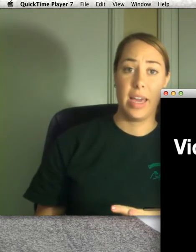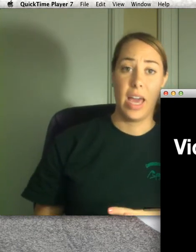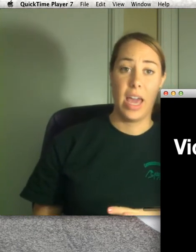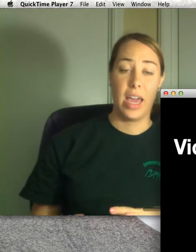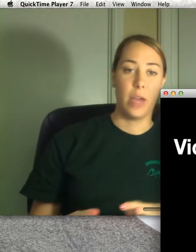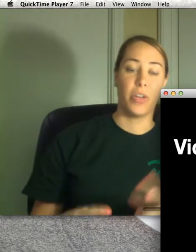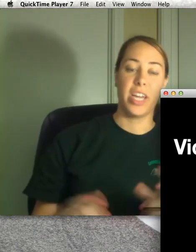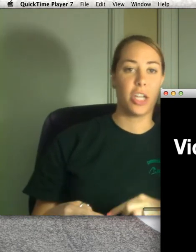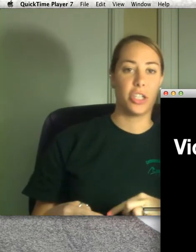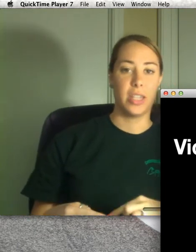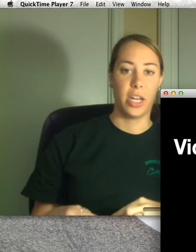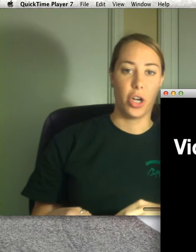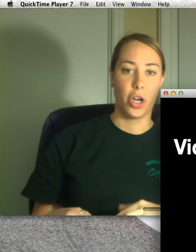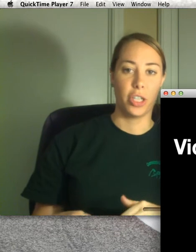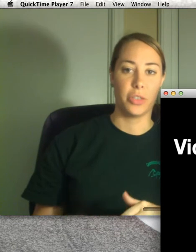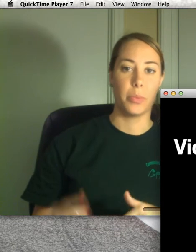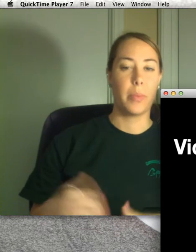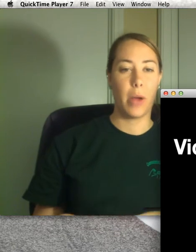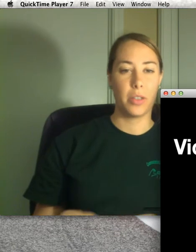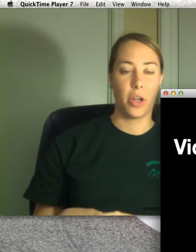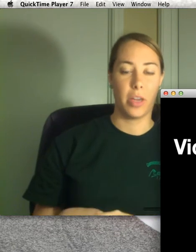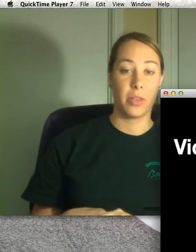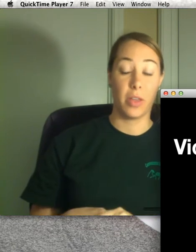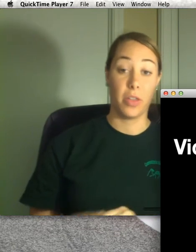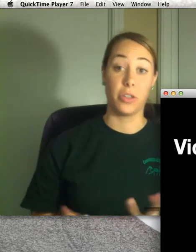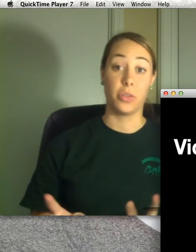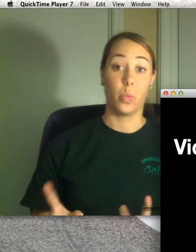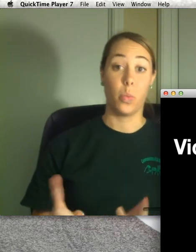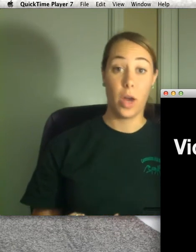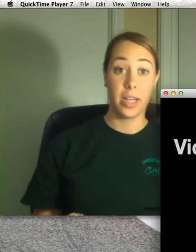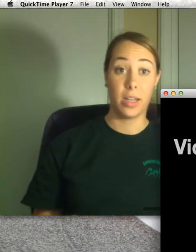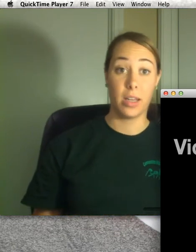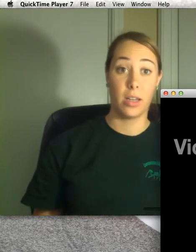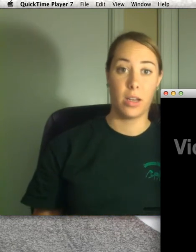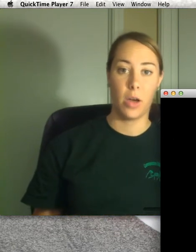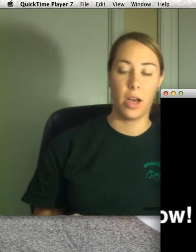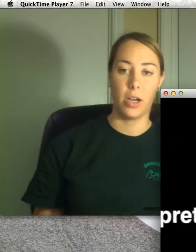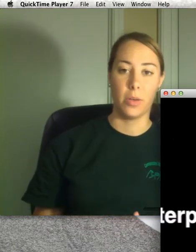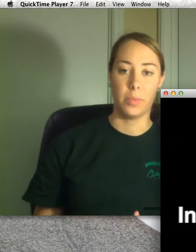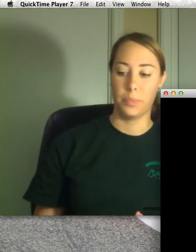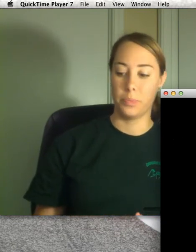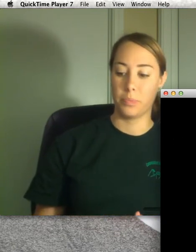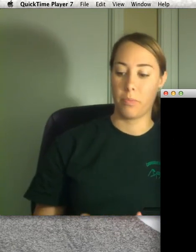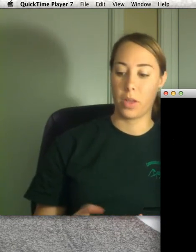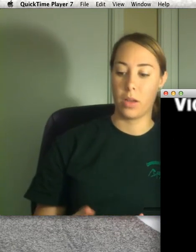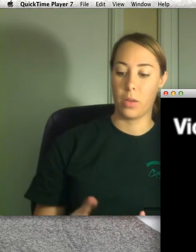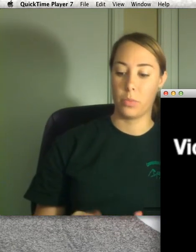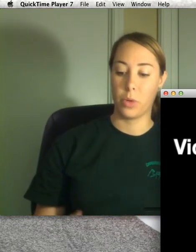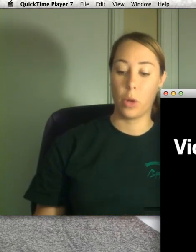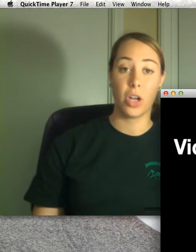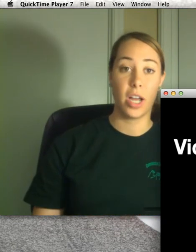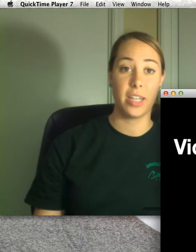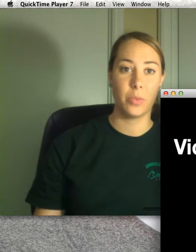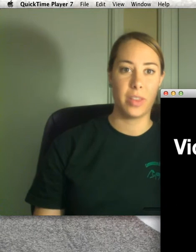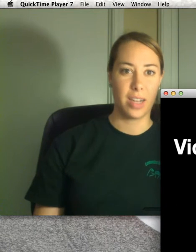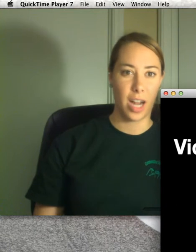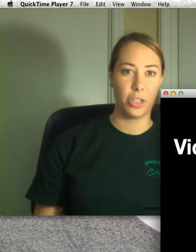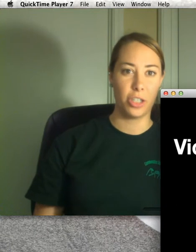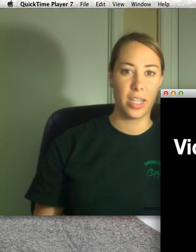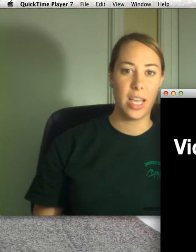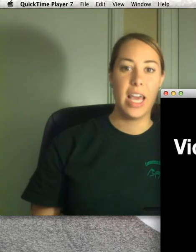by a reaction that occurs. Remember how I was talking about that there's one uh, proton